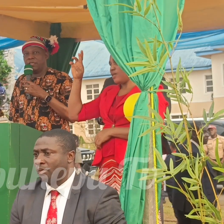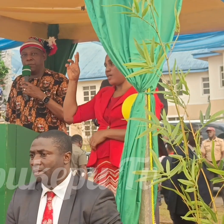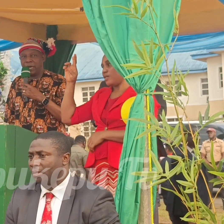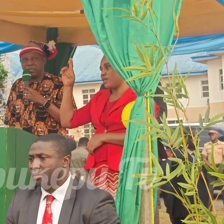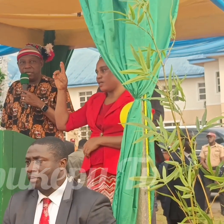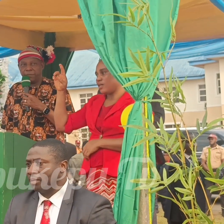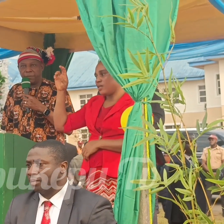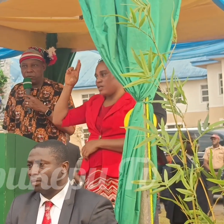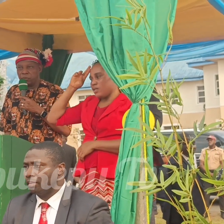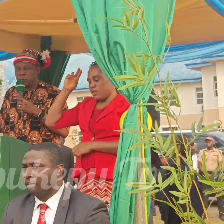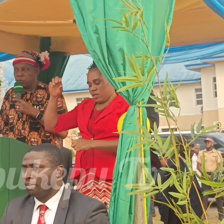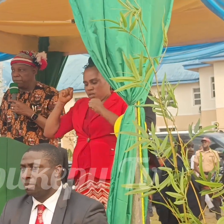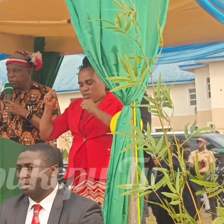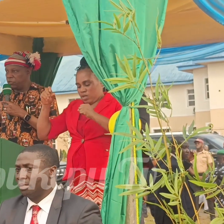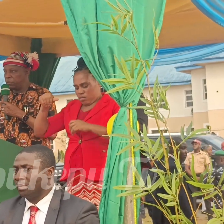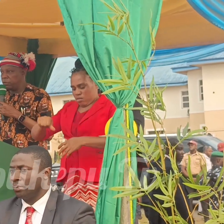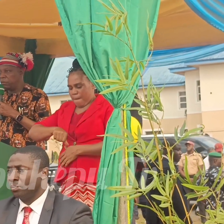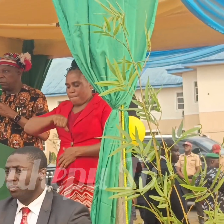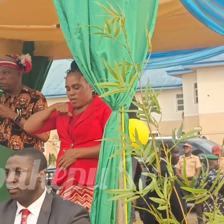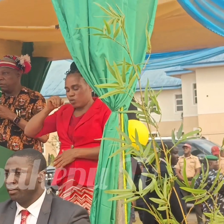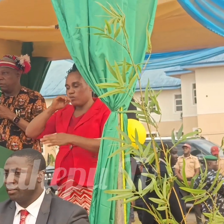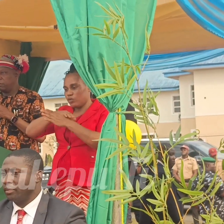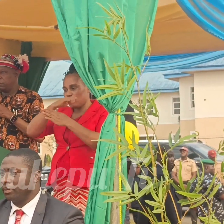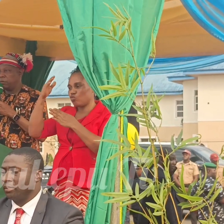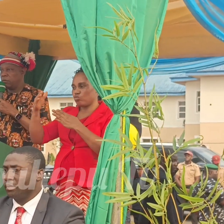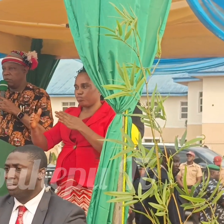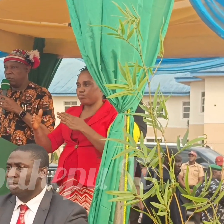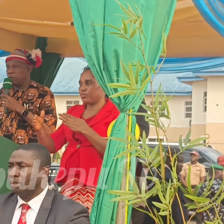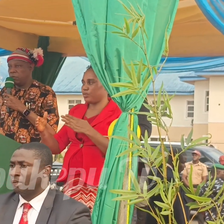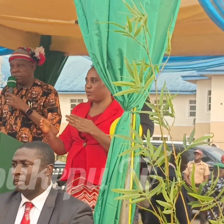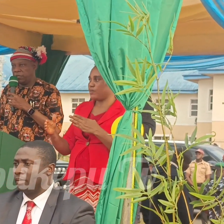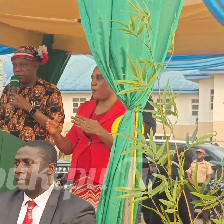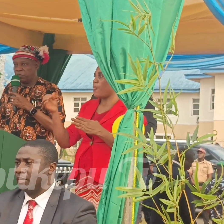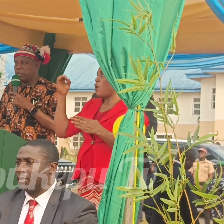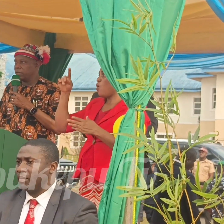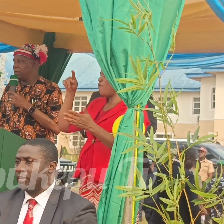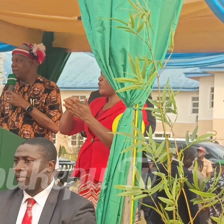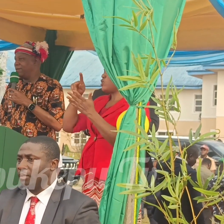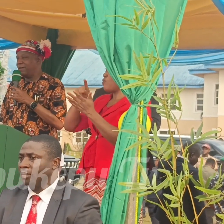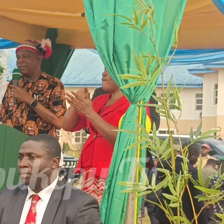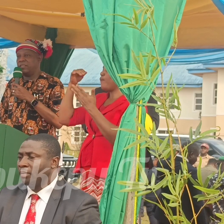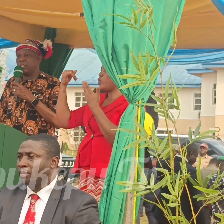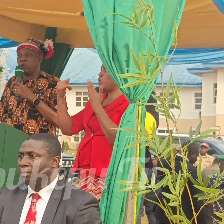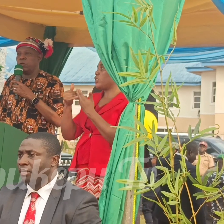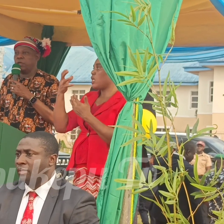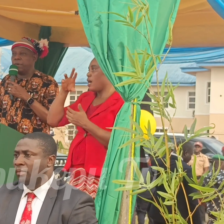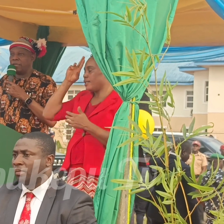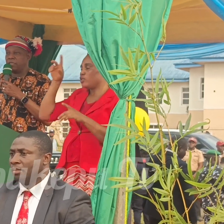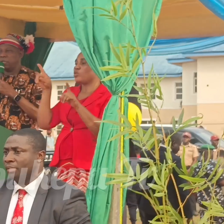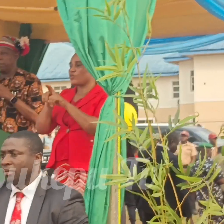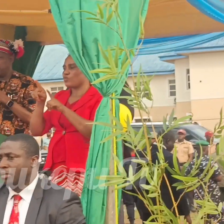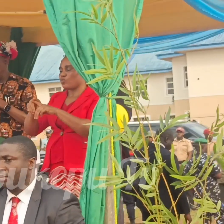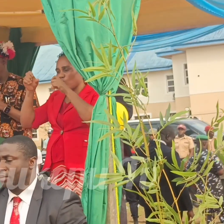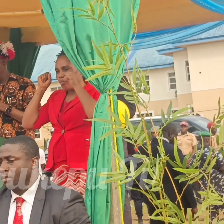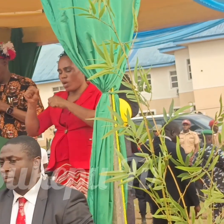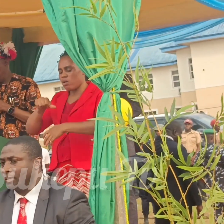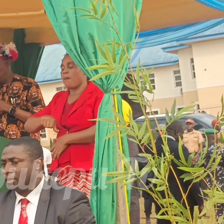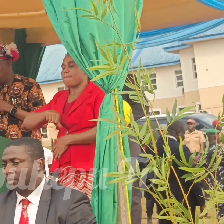He is mightily proud of the completion of this project, and he is equally mightily